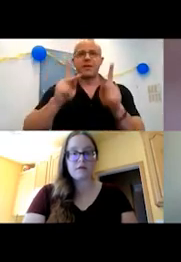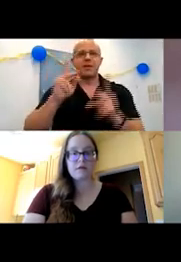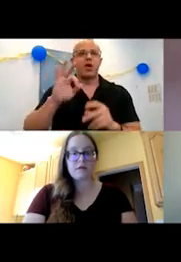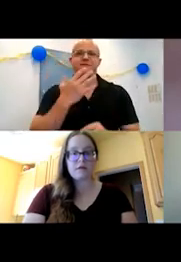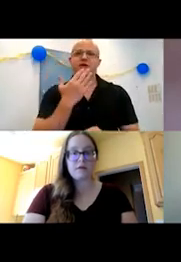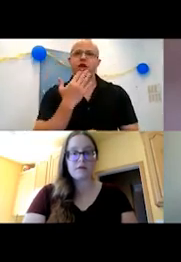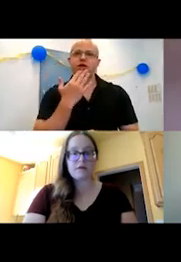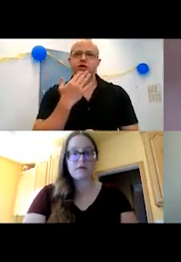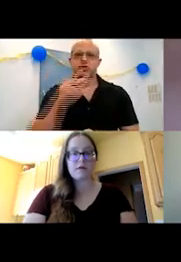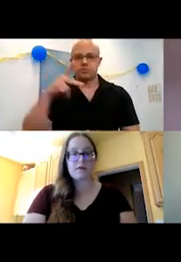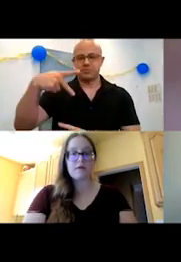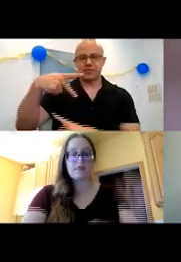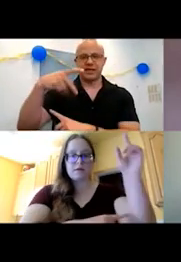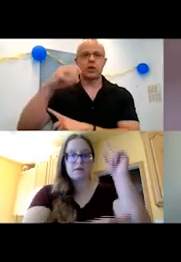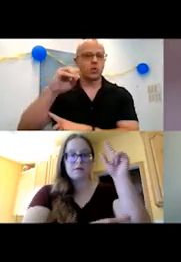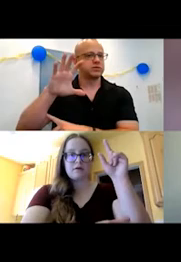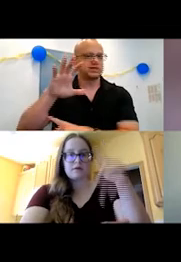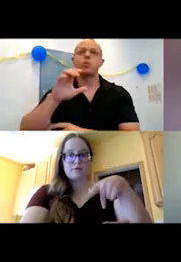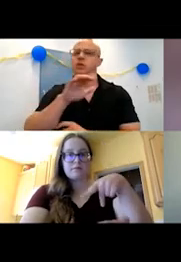it's POC for sure